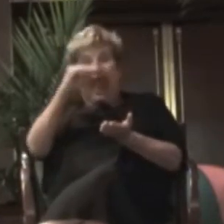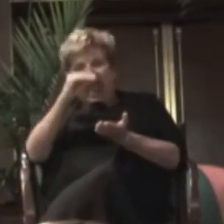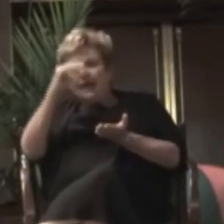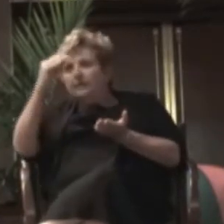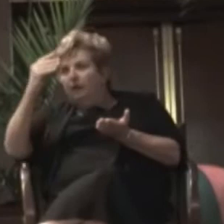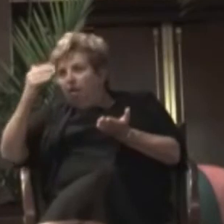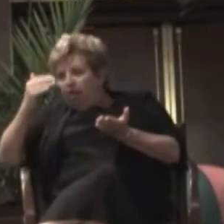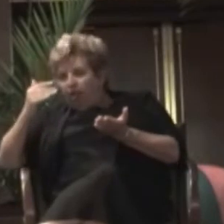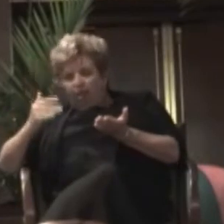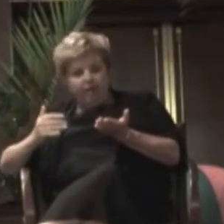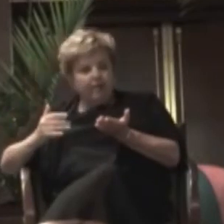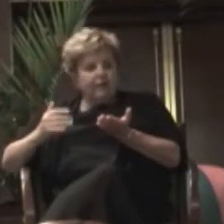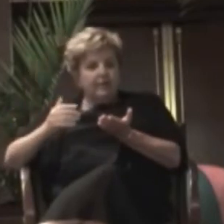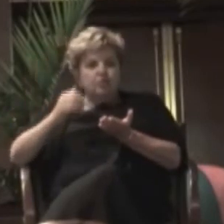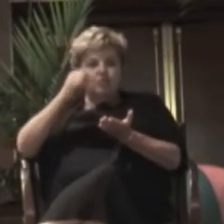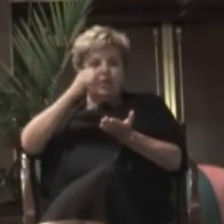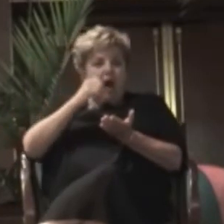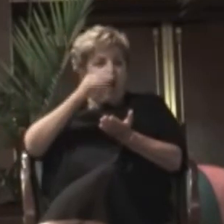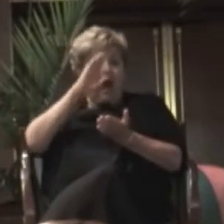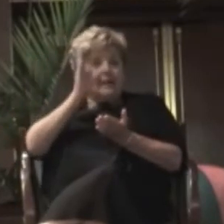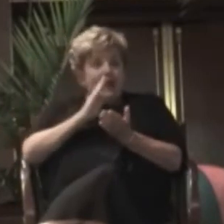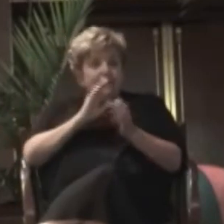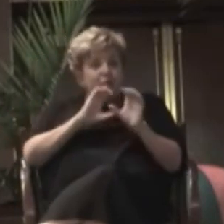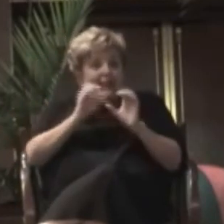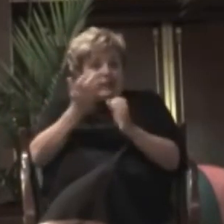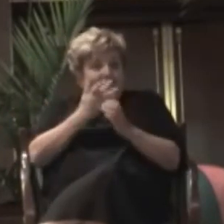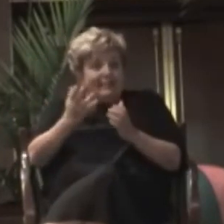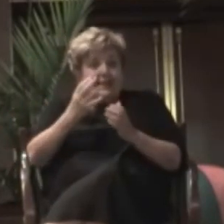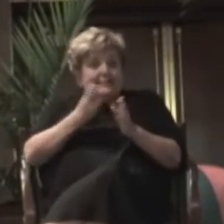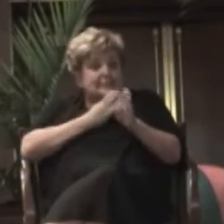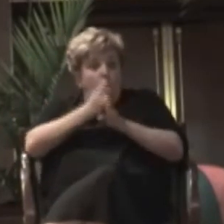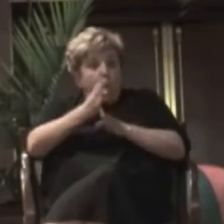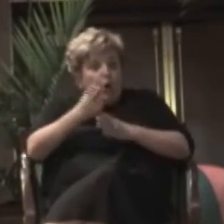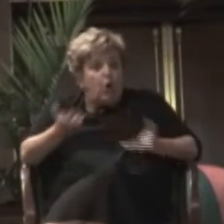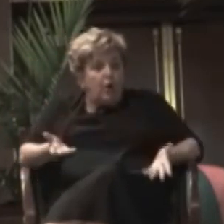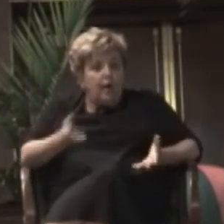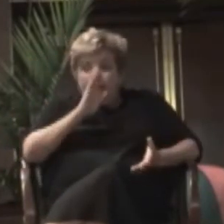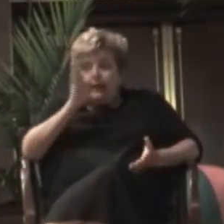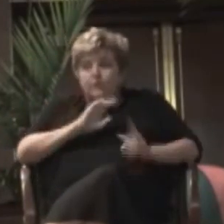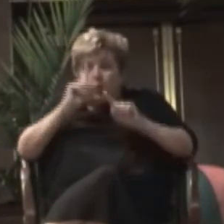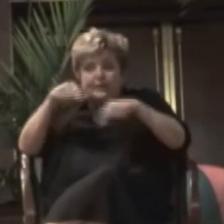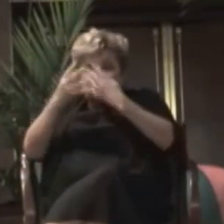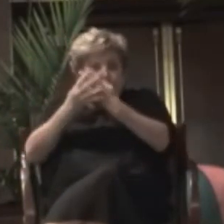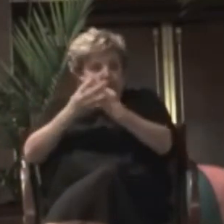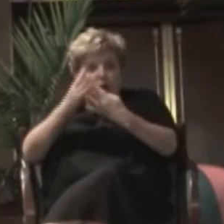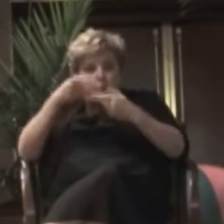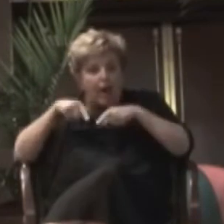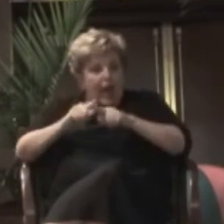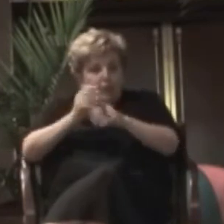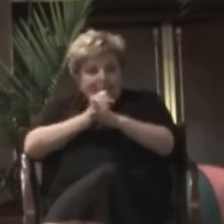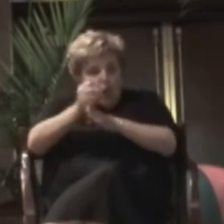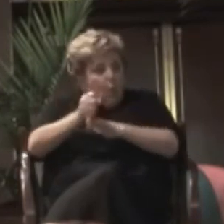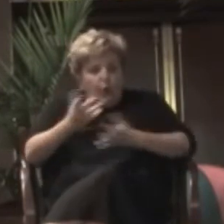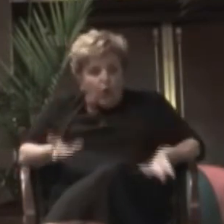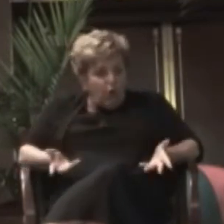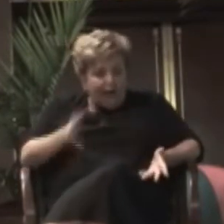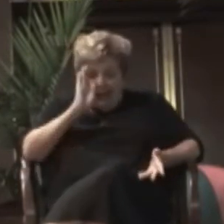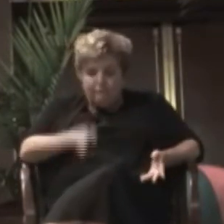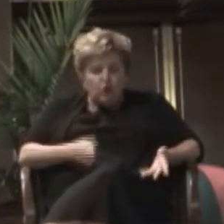sober. And nor been locked up sober." And so he exclaimed, and I said, "Yeah,